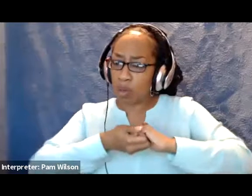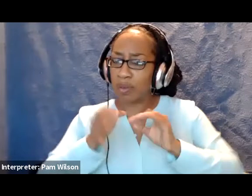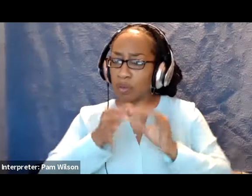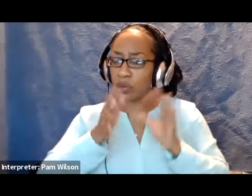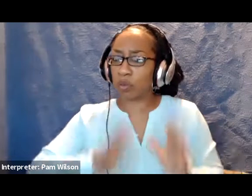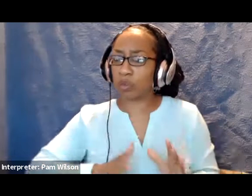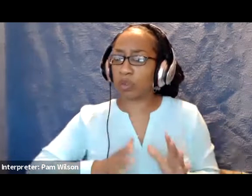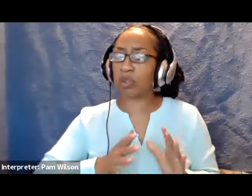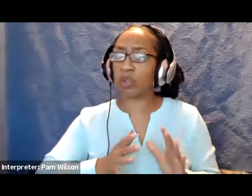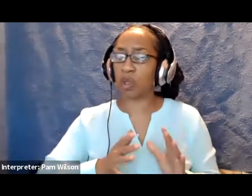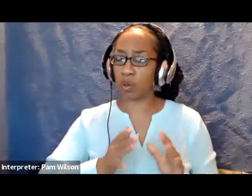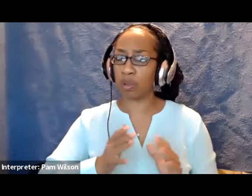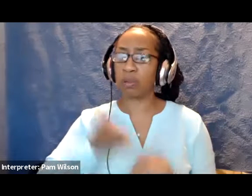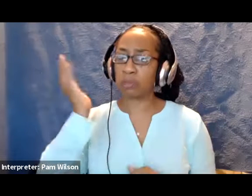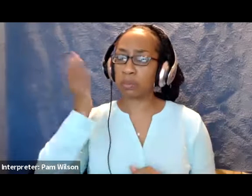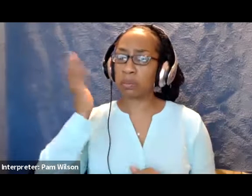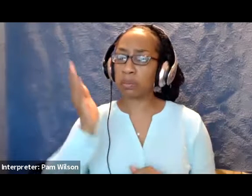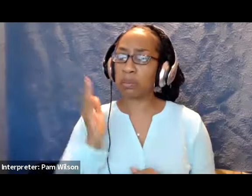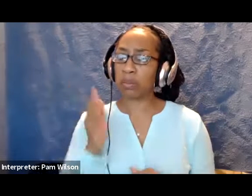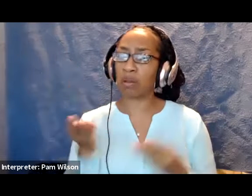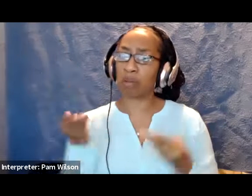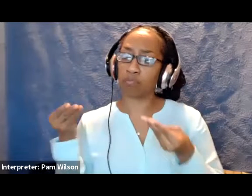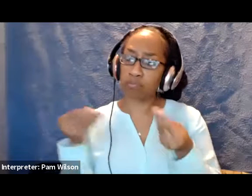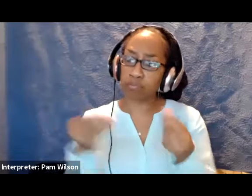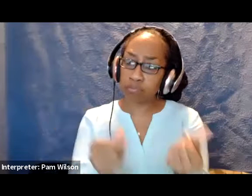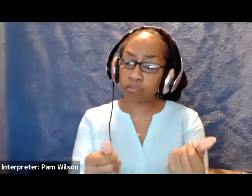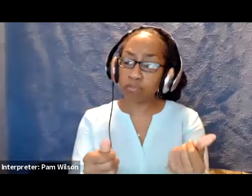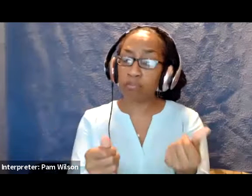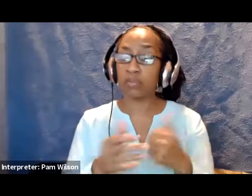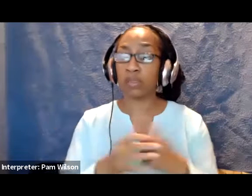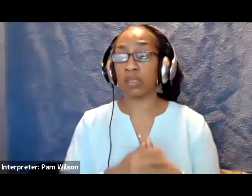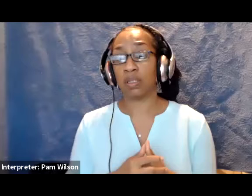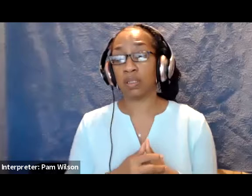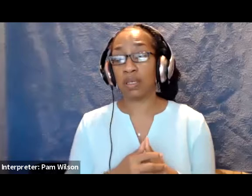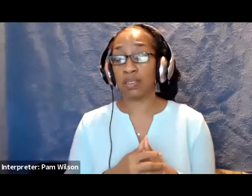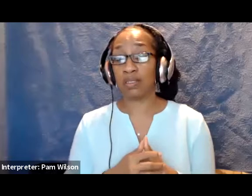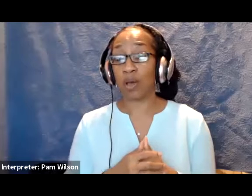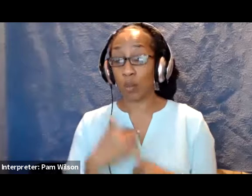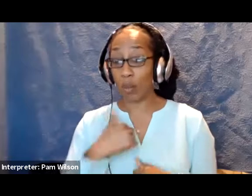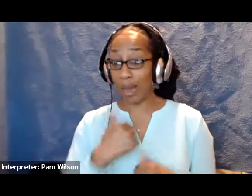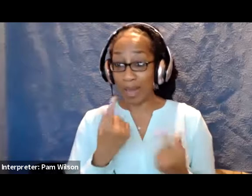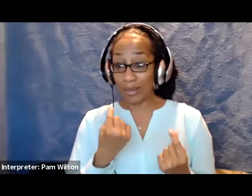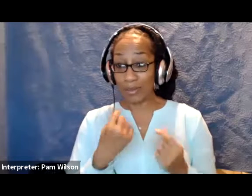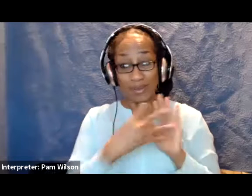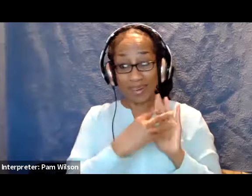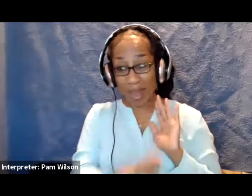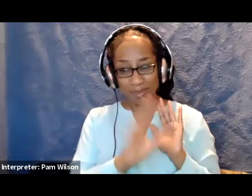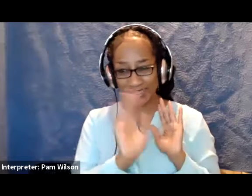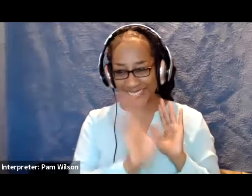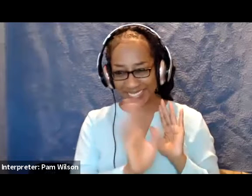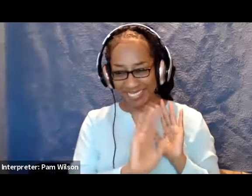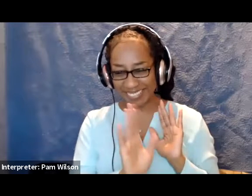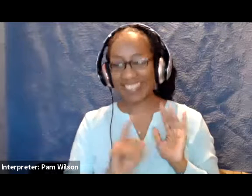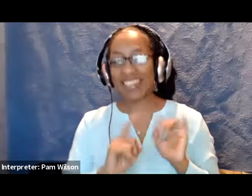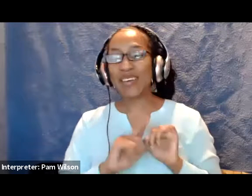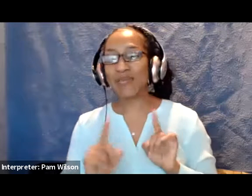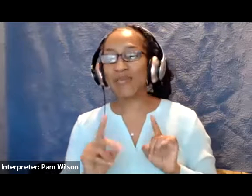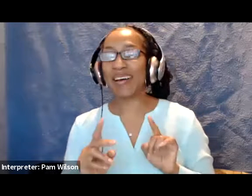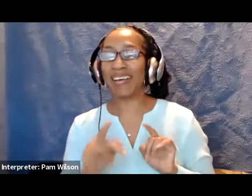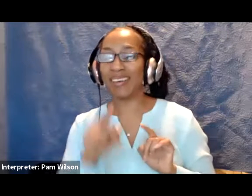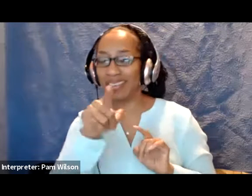style work better. So do as I say, not as I do. Slow the pace down.